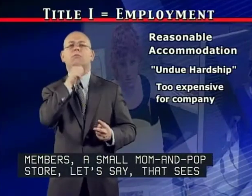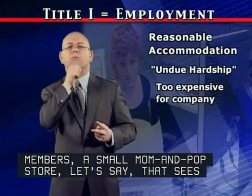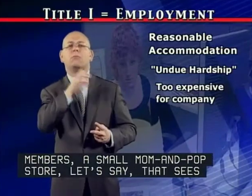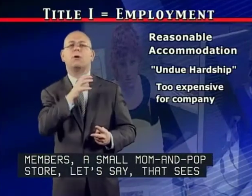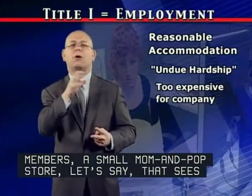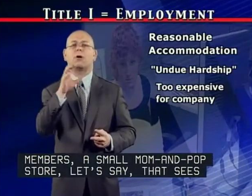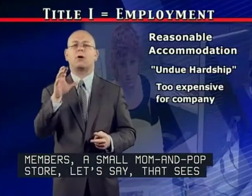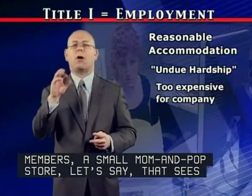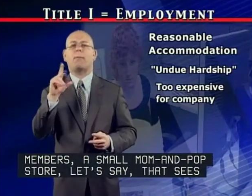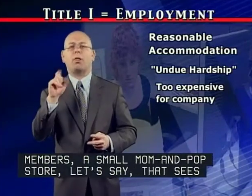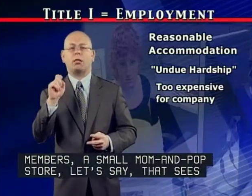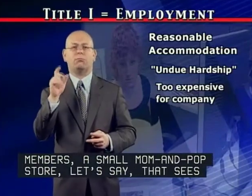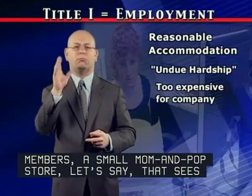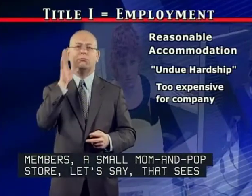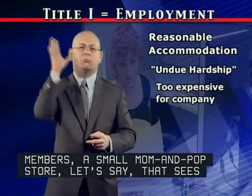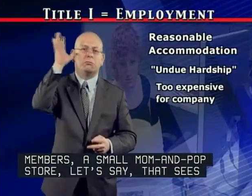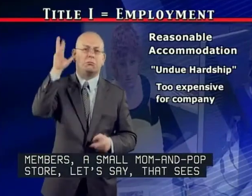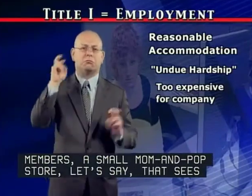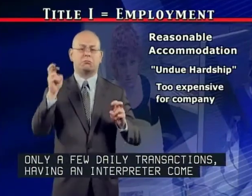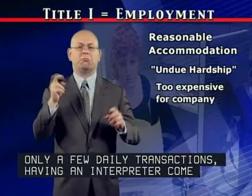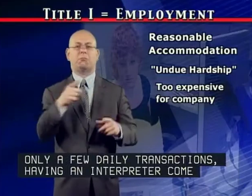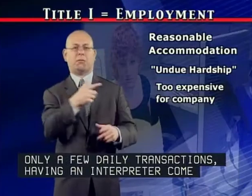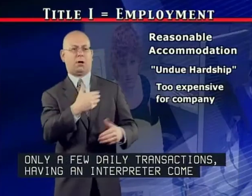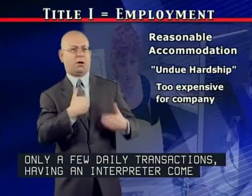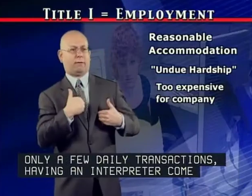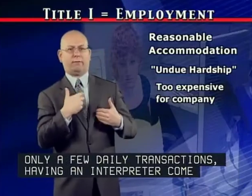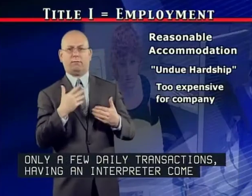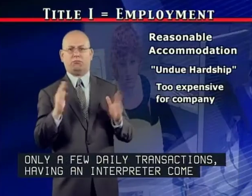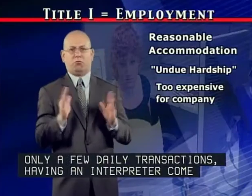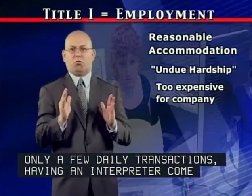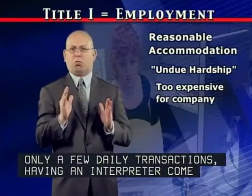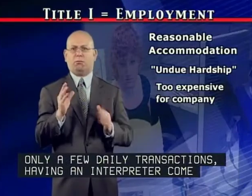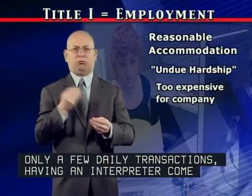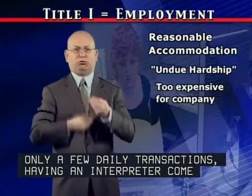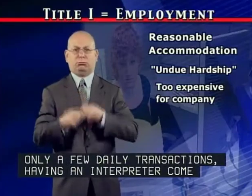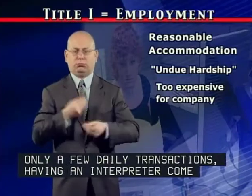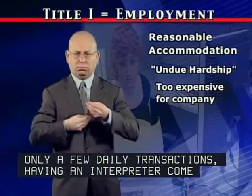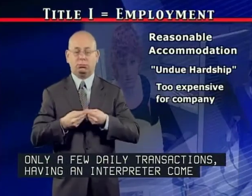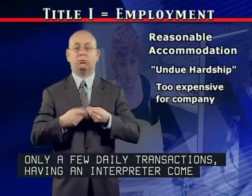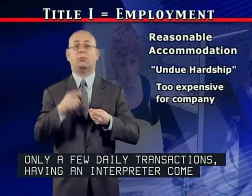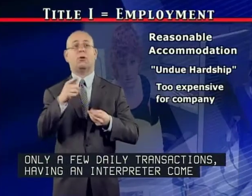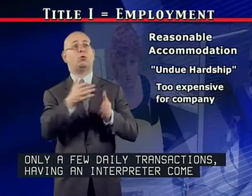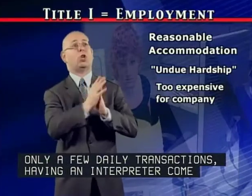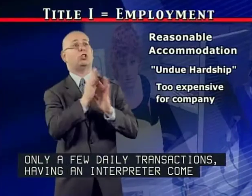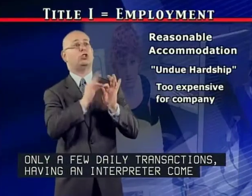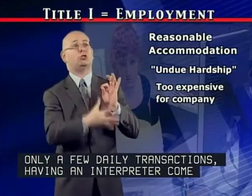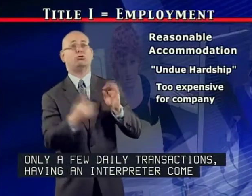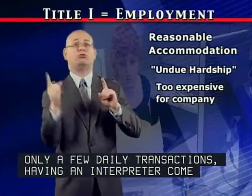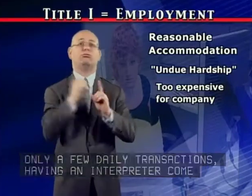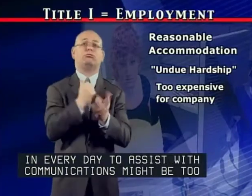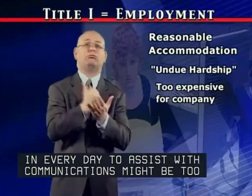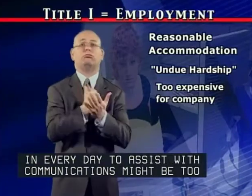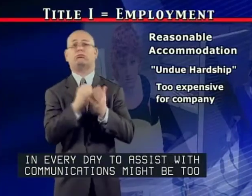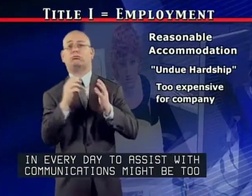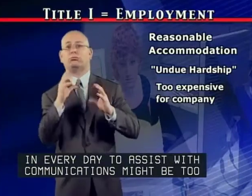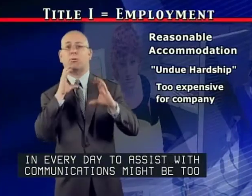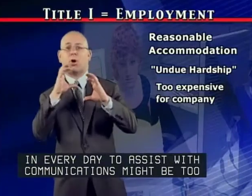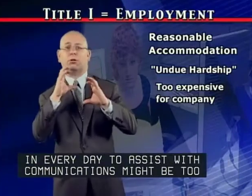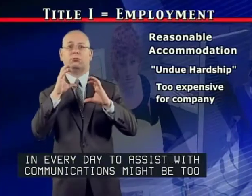a small mom-and-pop store, let's say, that sees only a few daily transactions, having an interpreter come in every day to